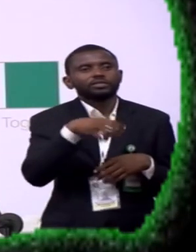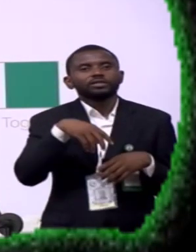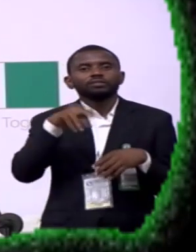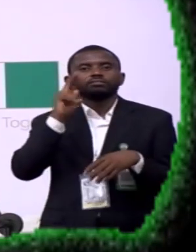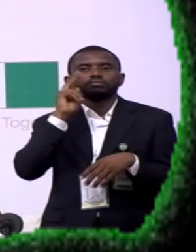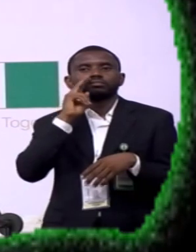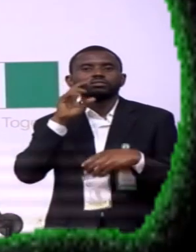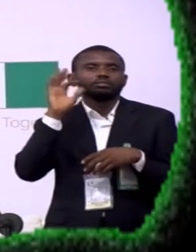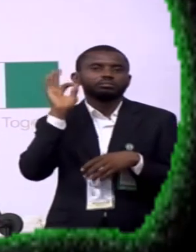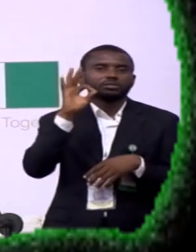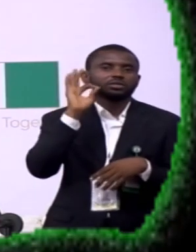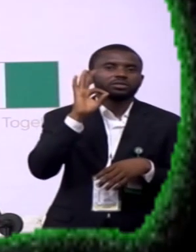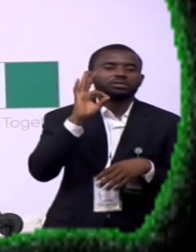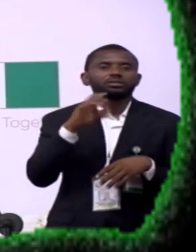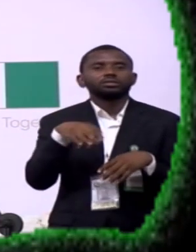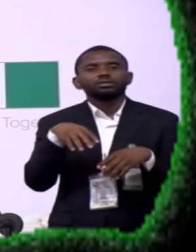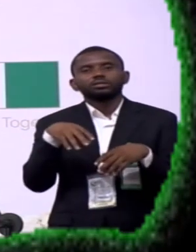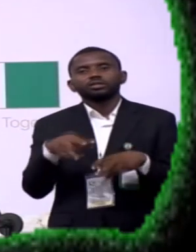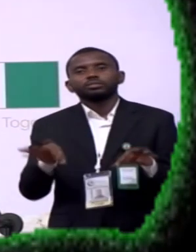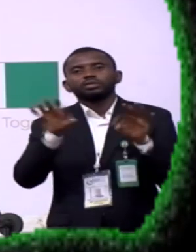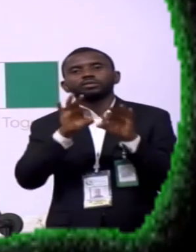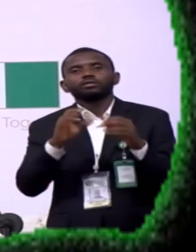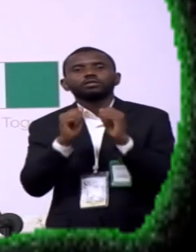togetherness, of tolerance,